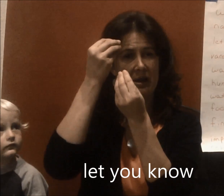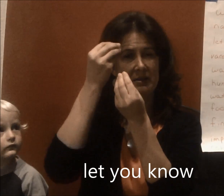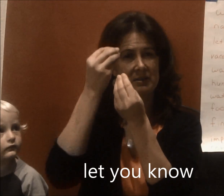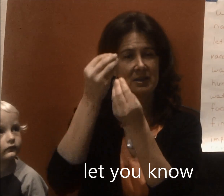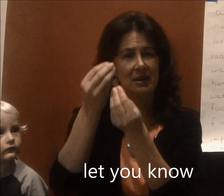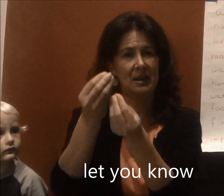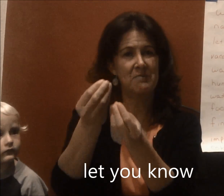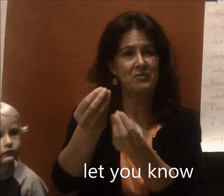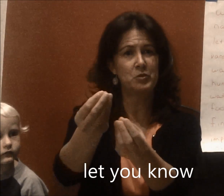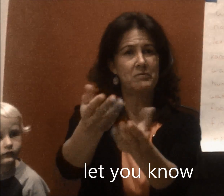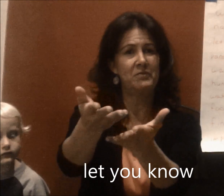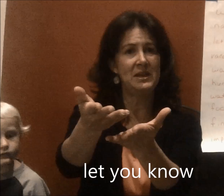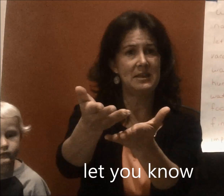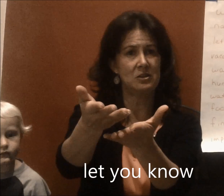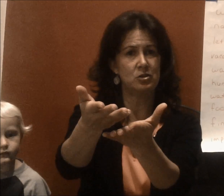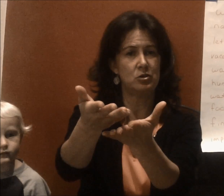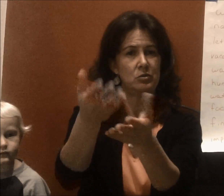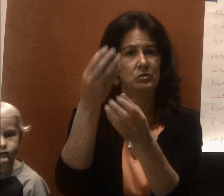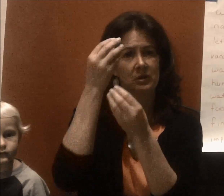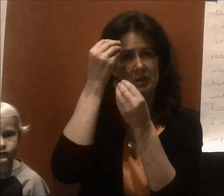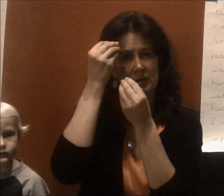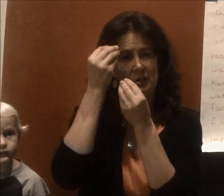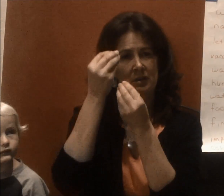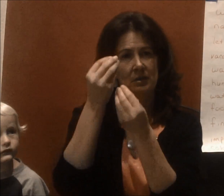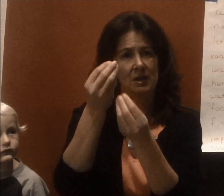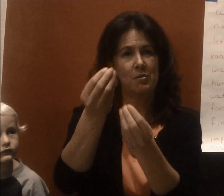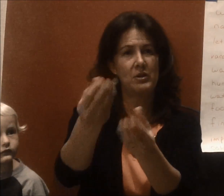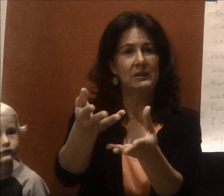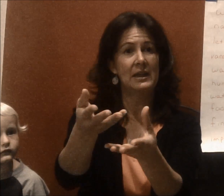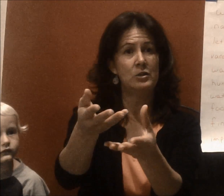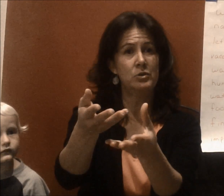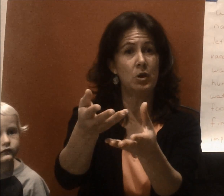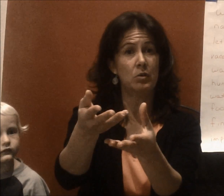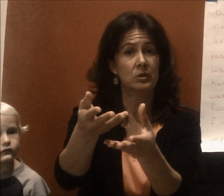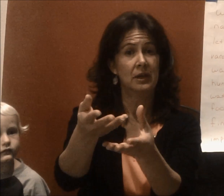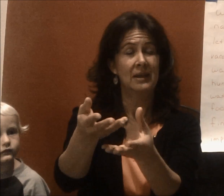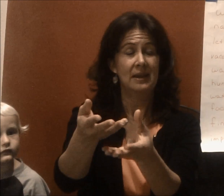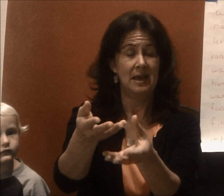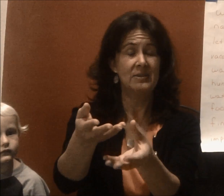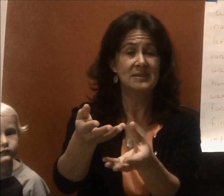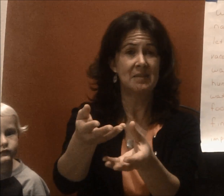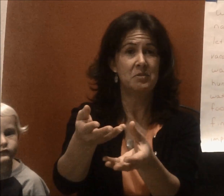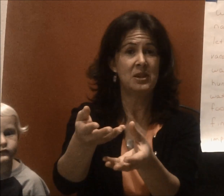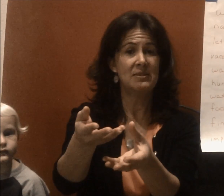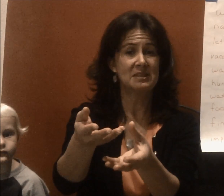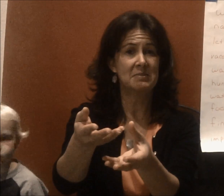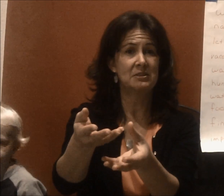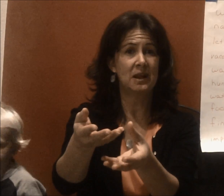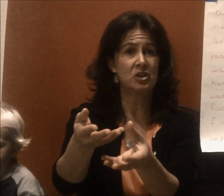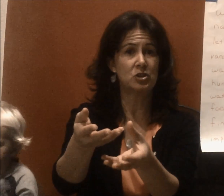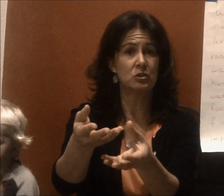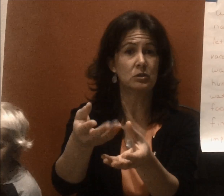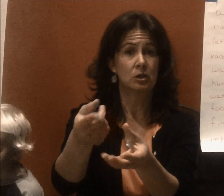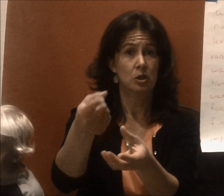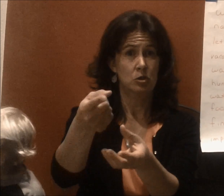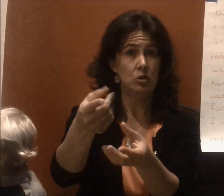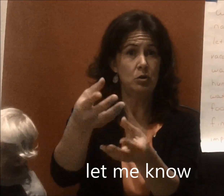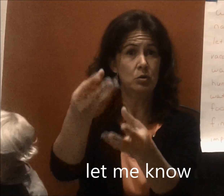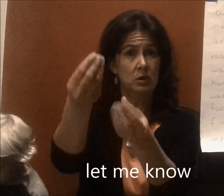mind and I'm sort of feeding it to you. I'm going to let you know. And the same thing, this can be directional. You